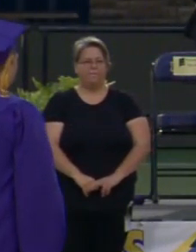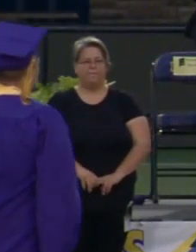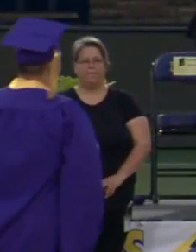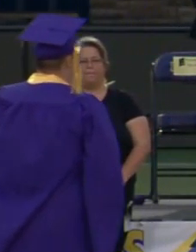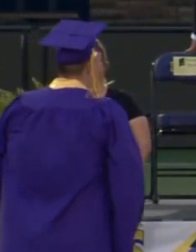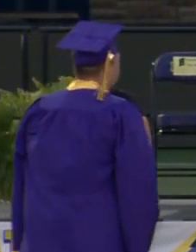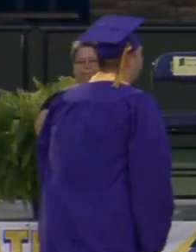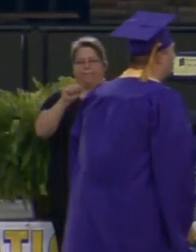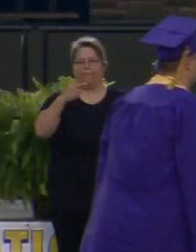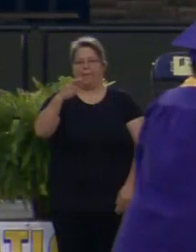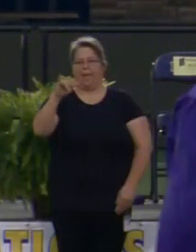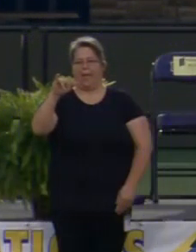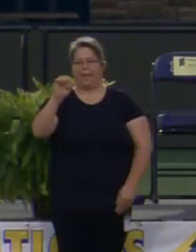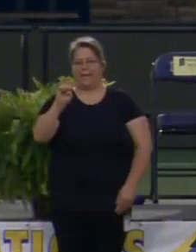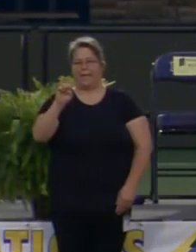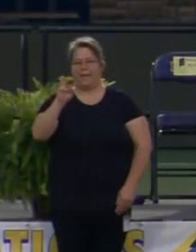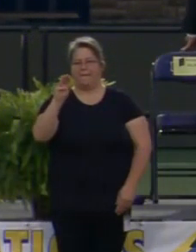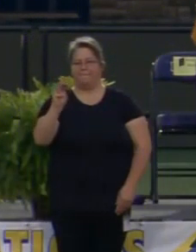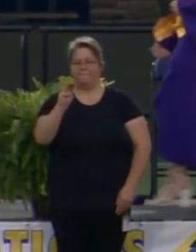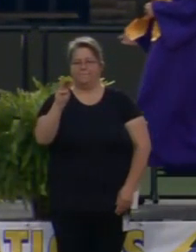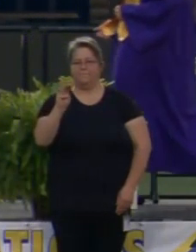Maggie Najowski.